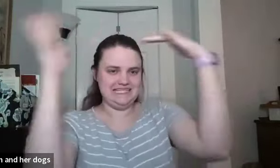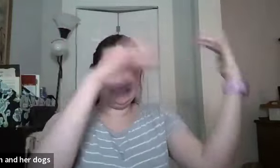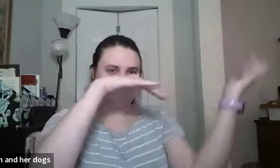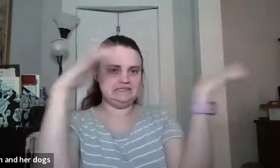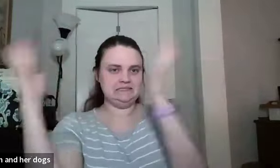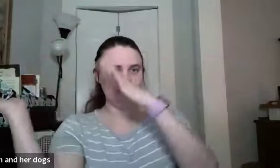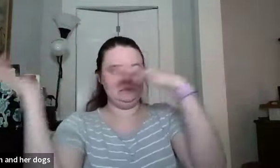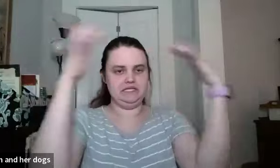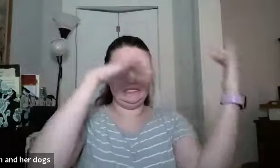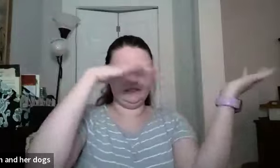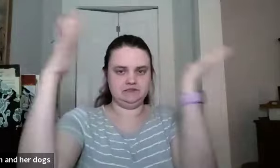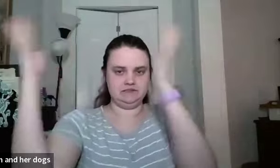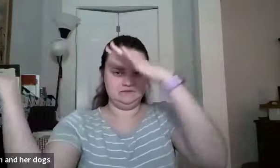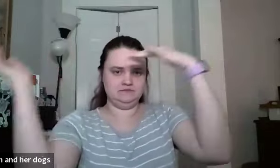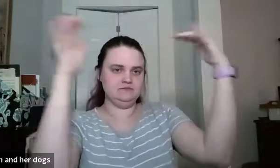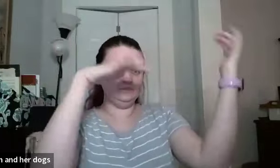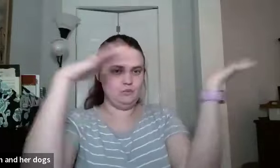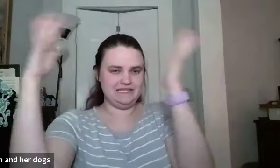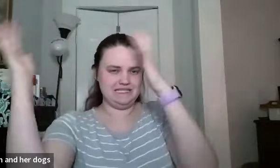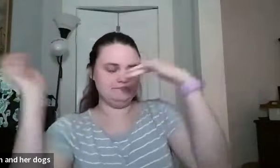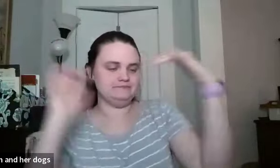Windy, windy, windy.